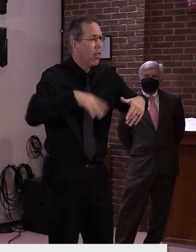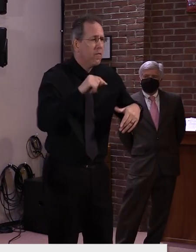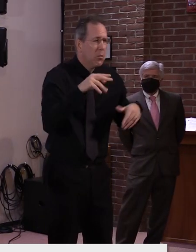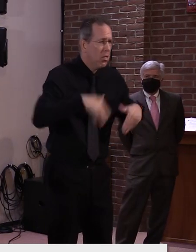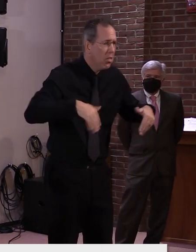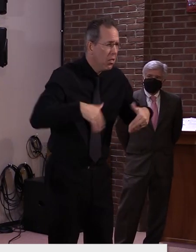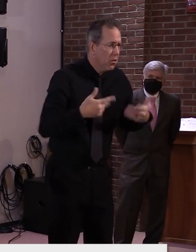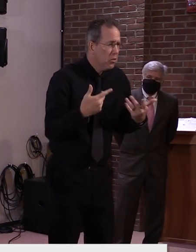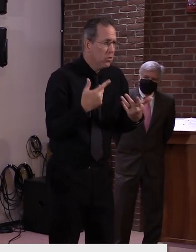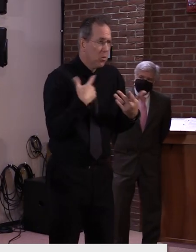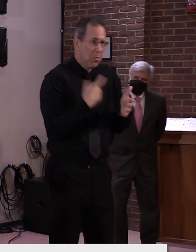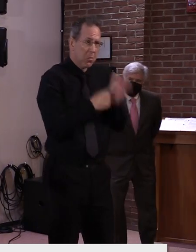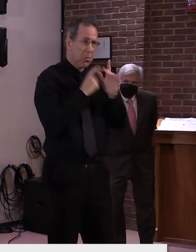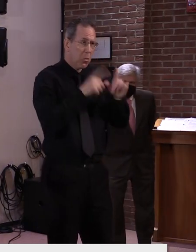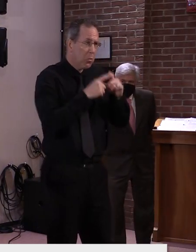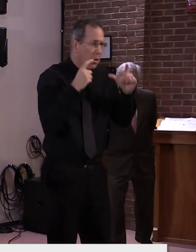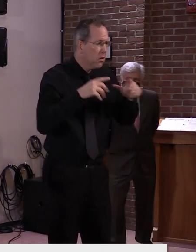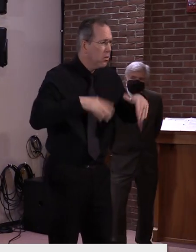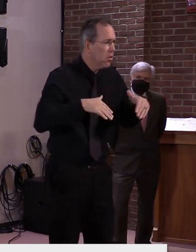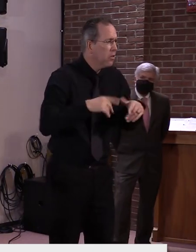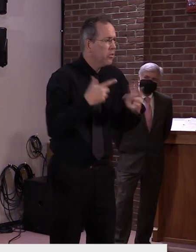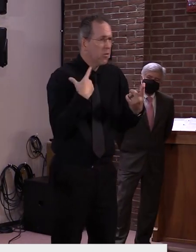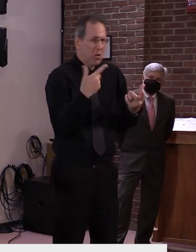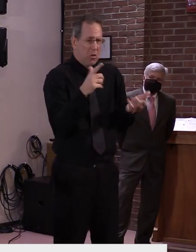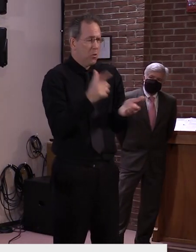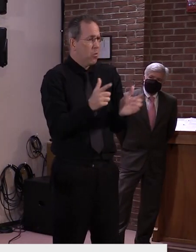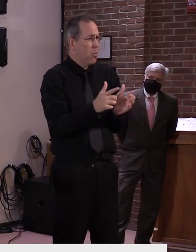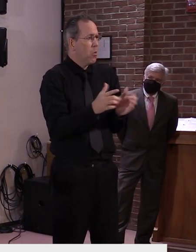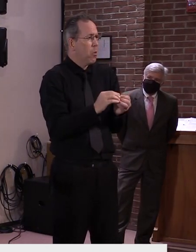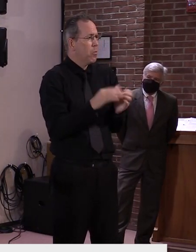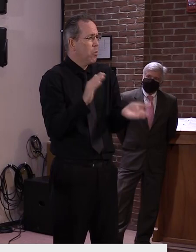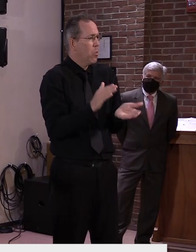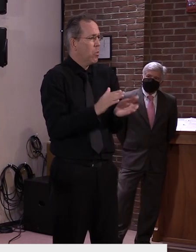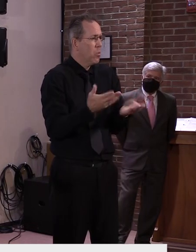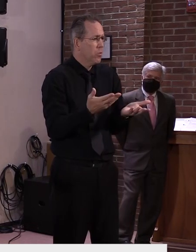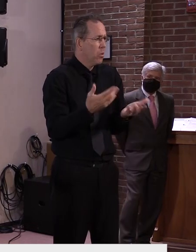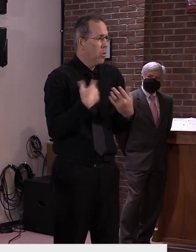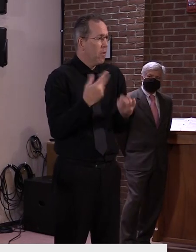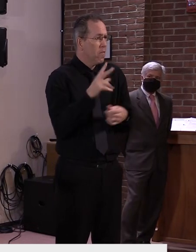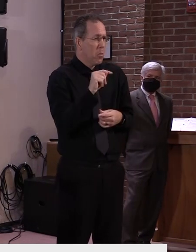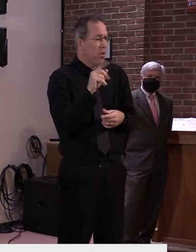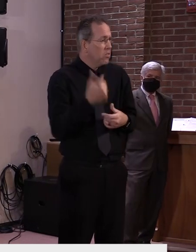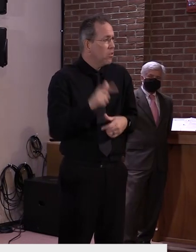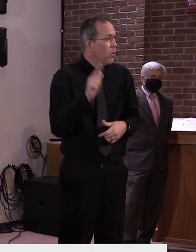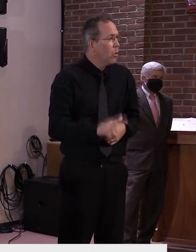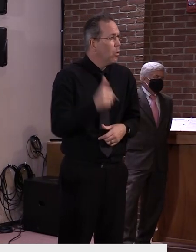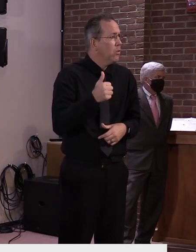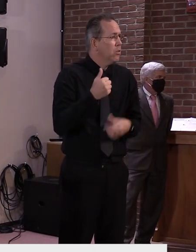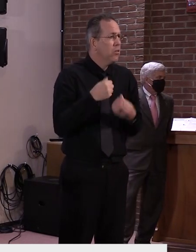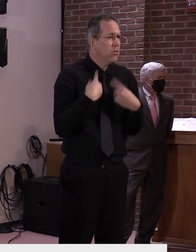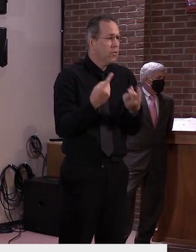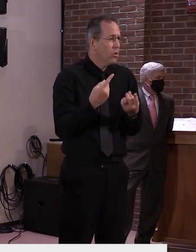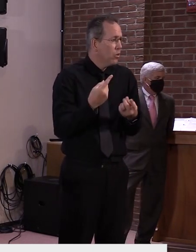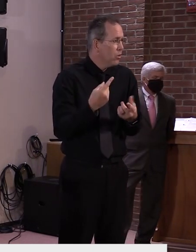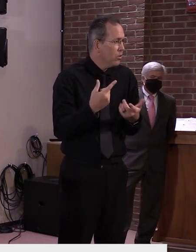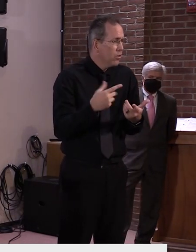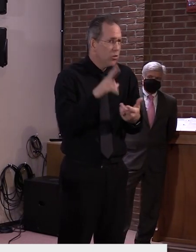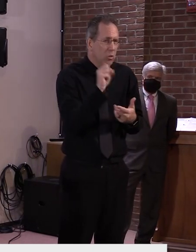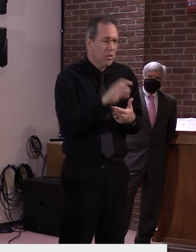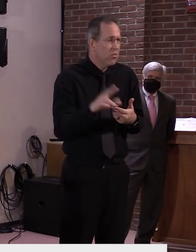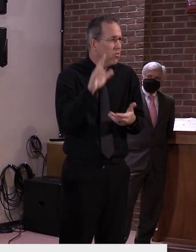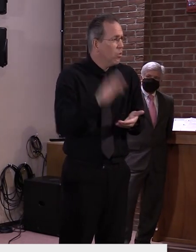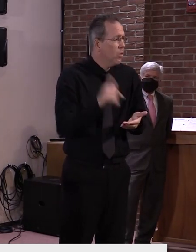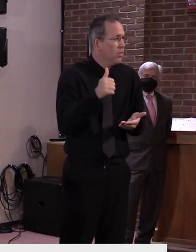lowest positivity rate in the country, the lowest number of positives in the country. I mean, it shows that we're doing something